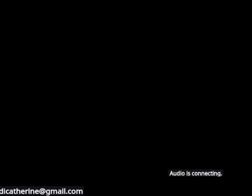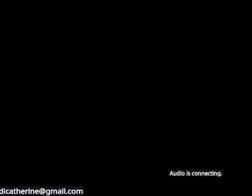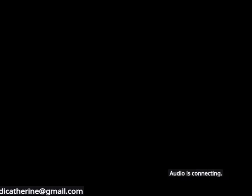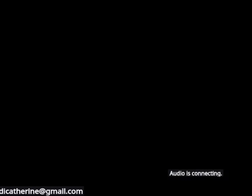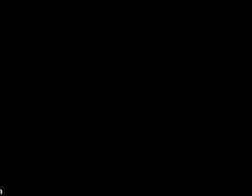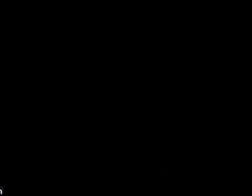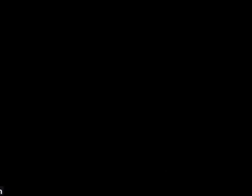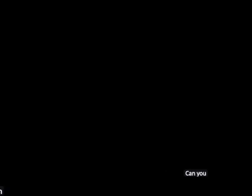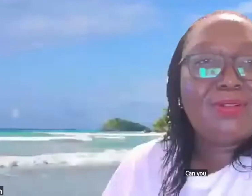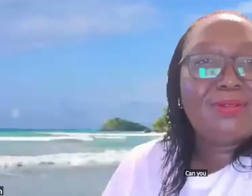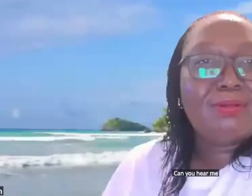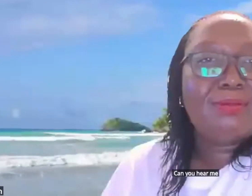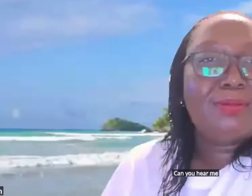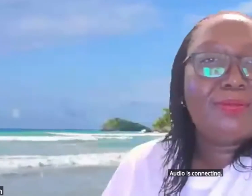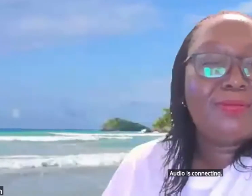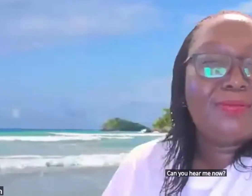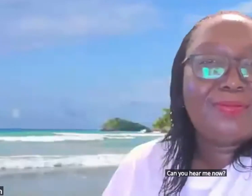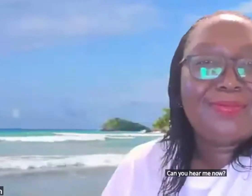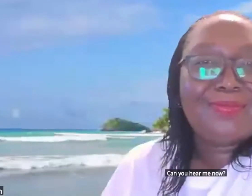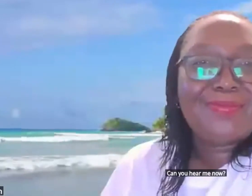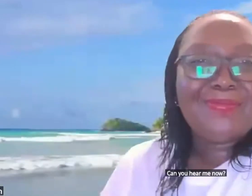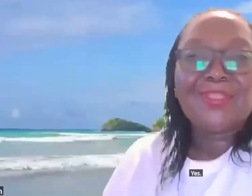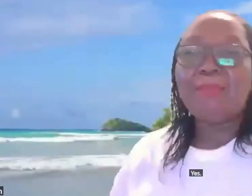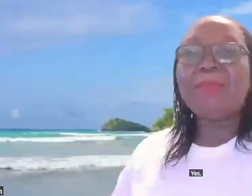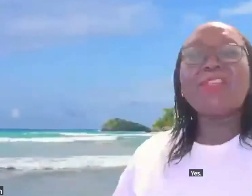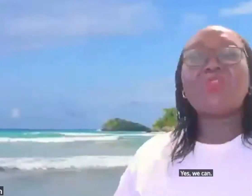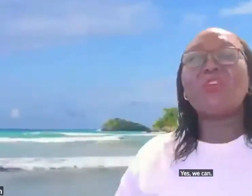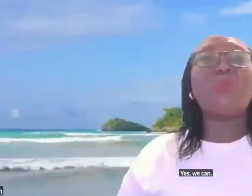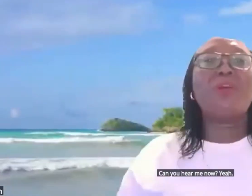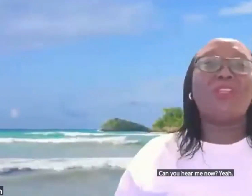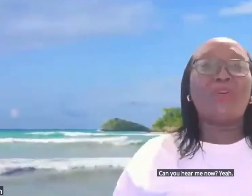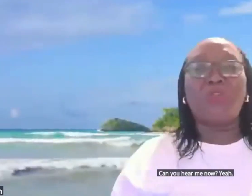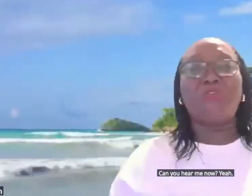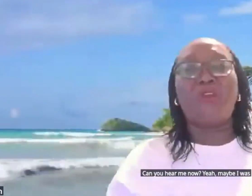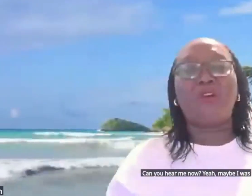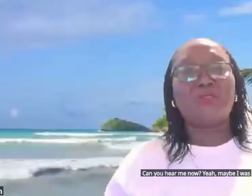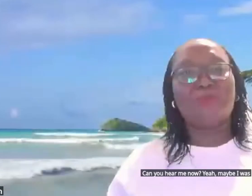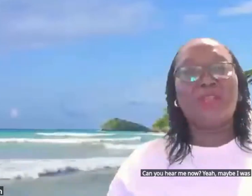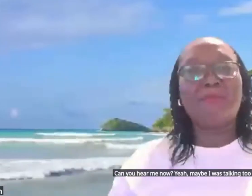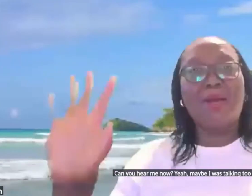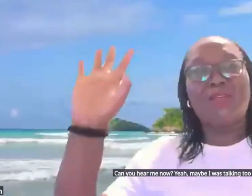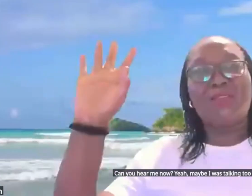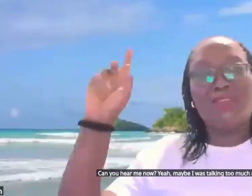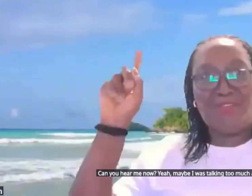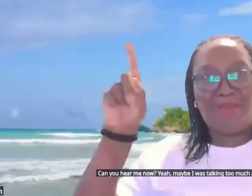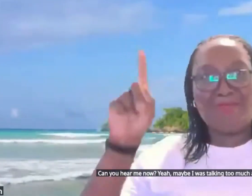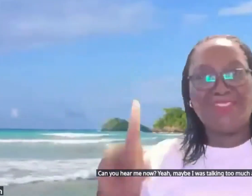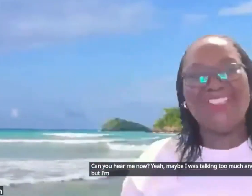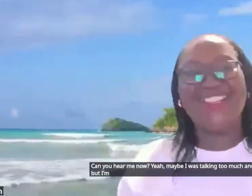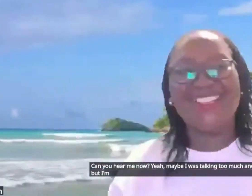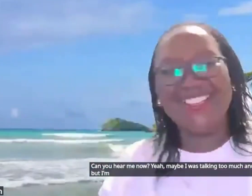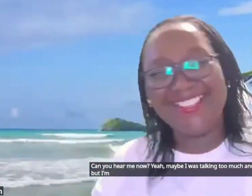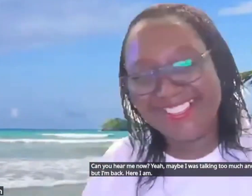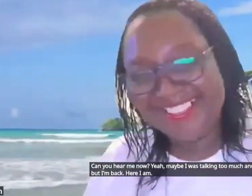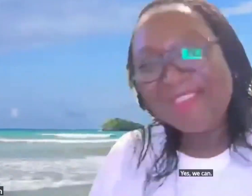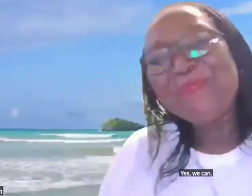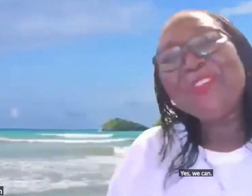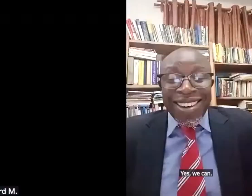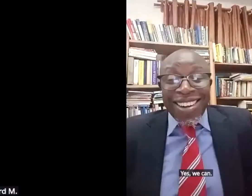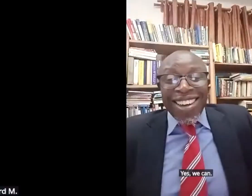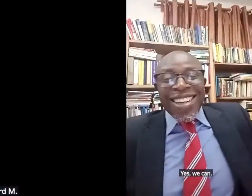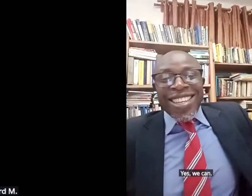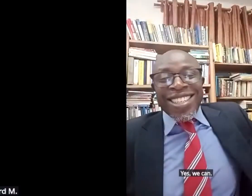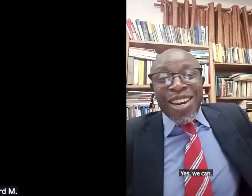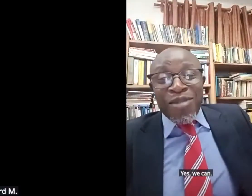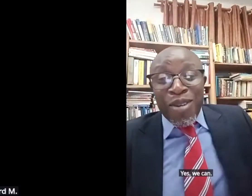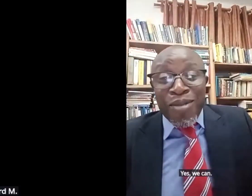Can you hear me now? Yes, we can. Yeah, maybe I was talking too much and I got thrown out, but I'm back. Here I am. So I